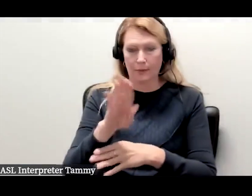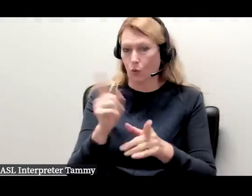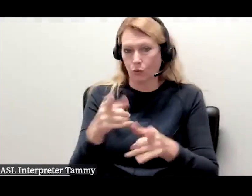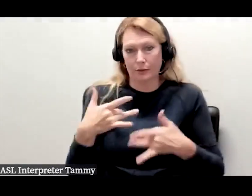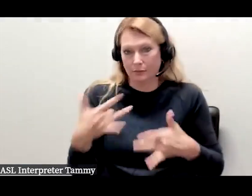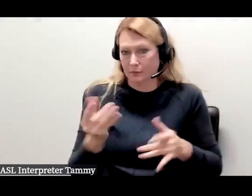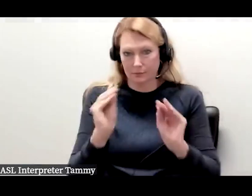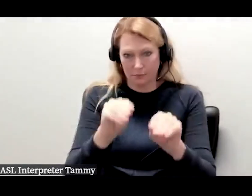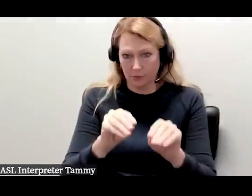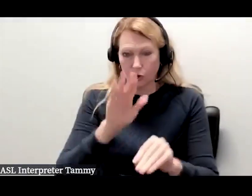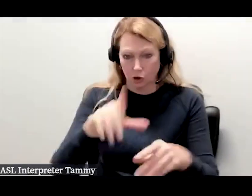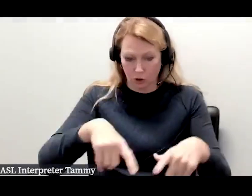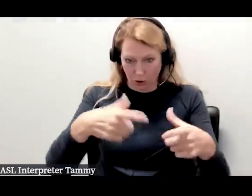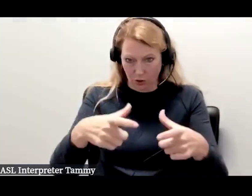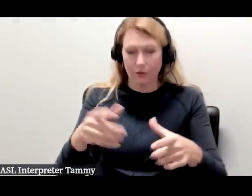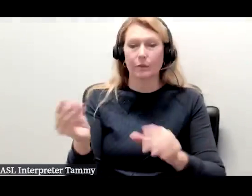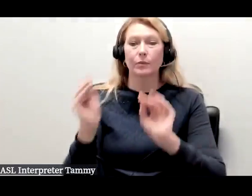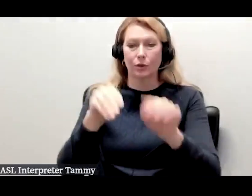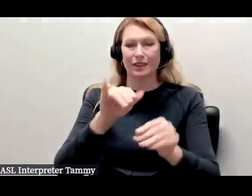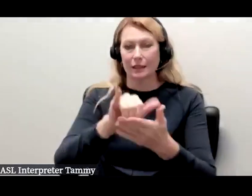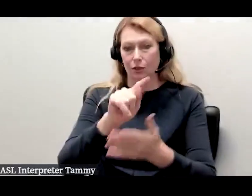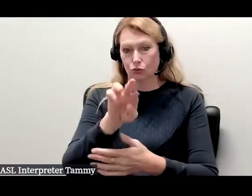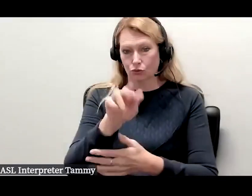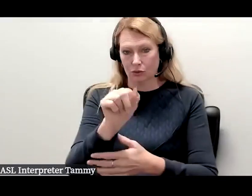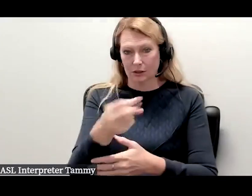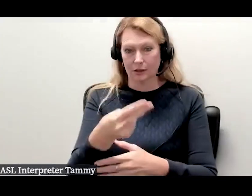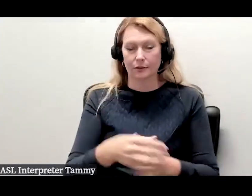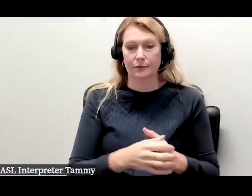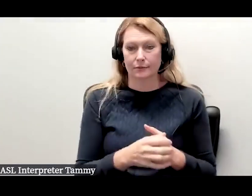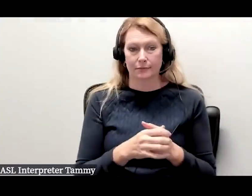usually place your cart is where you'll need to place that bag trash.